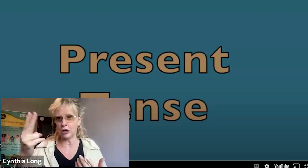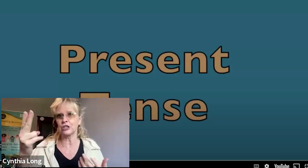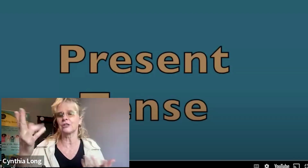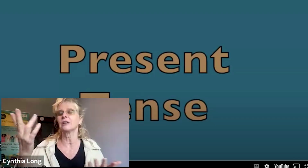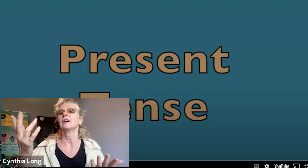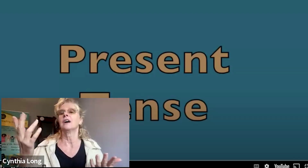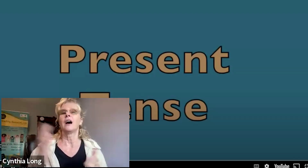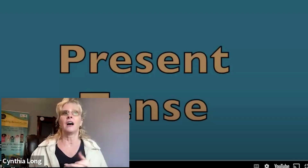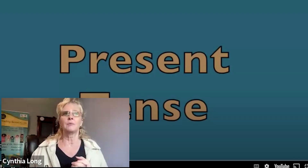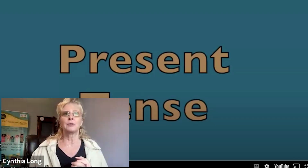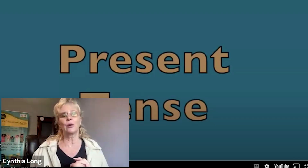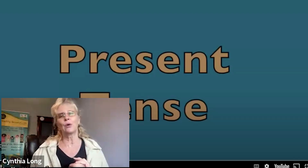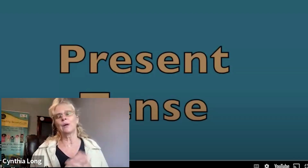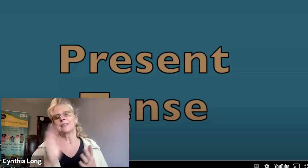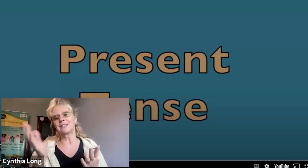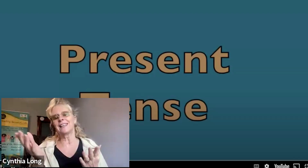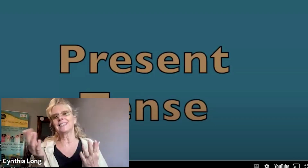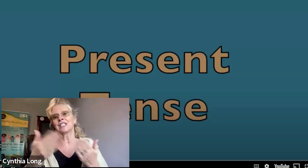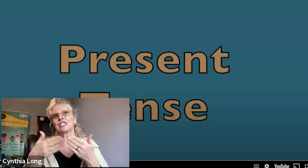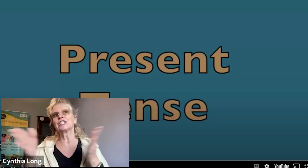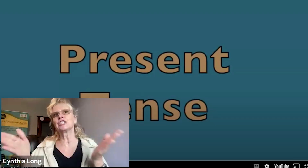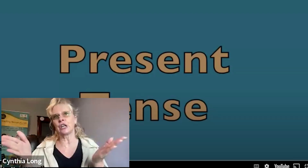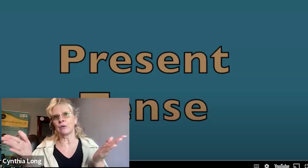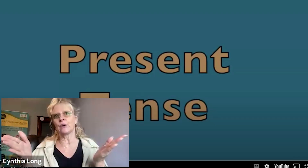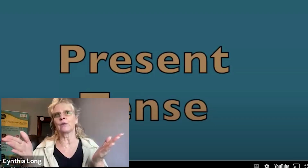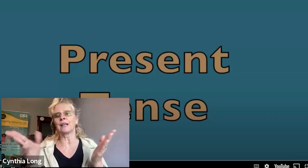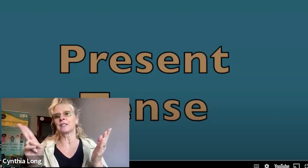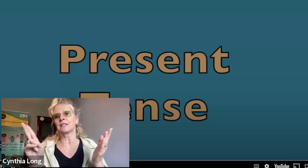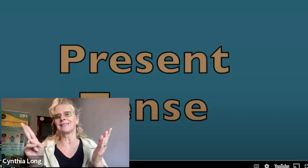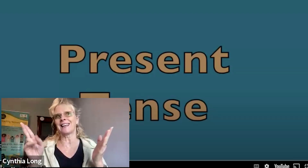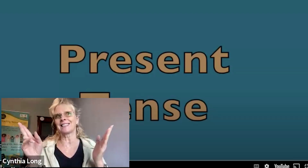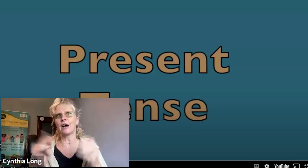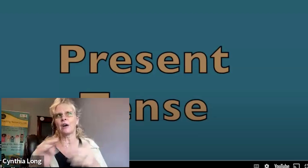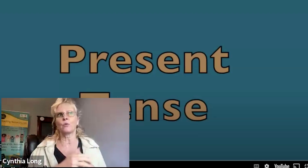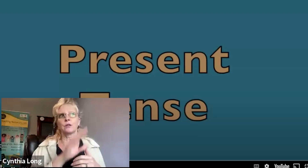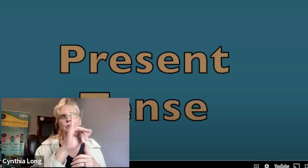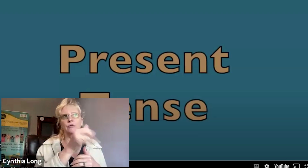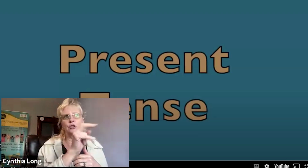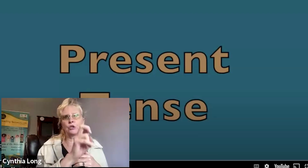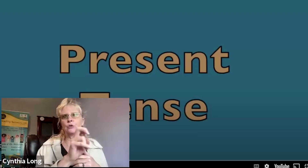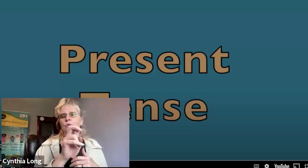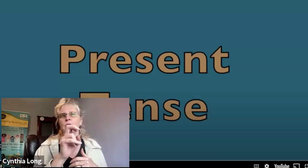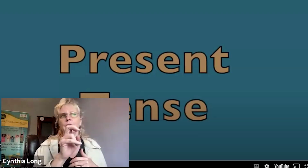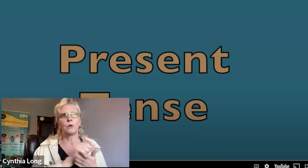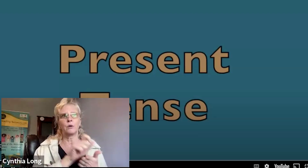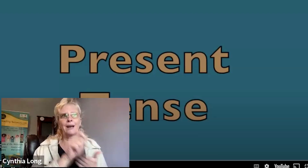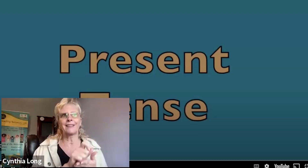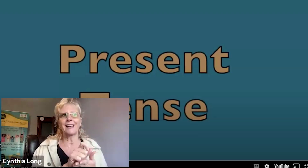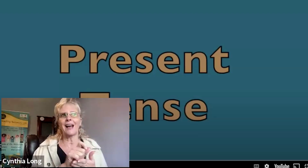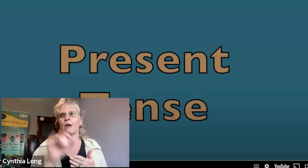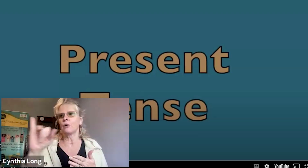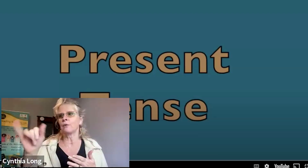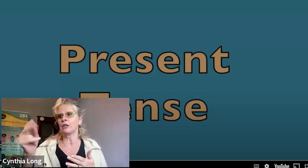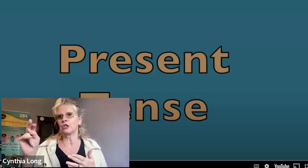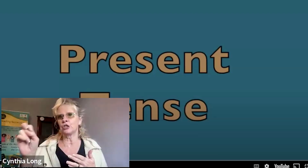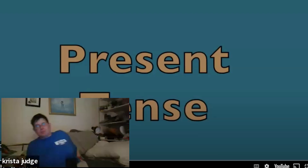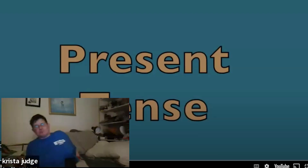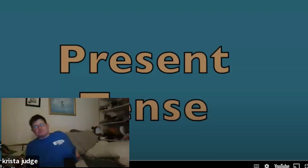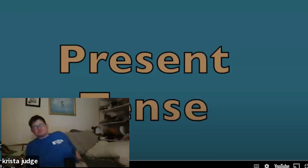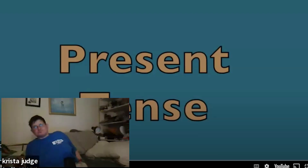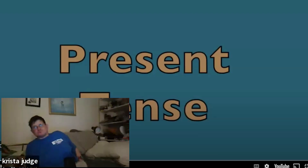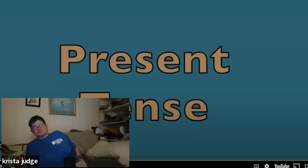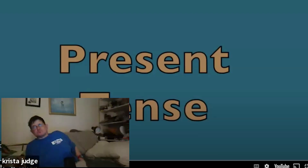It's March. So it's just in general, that's how it works. So June, we write that out, we